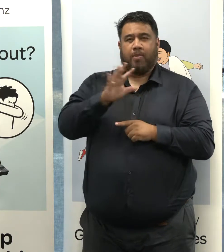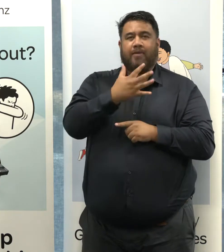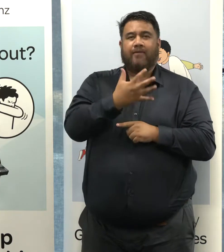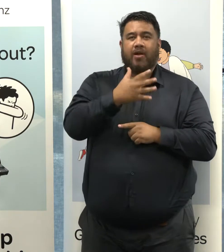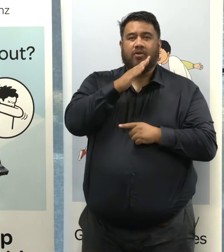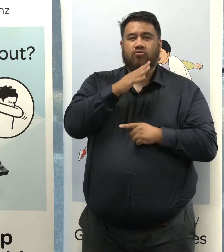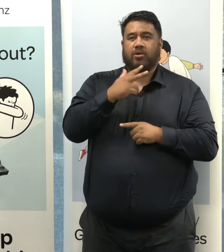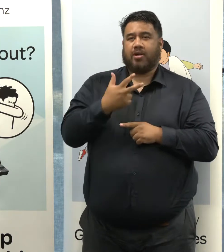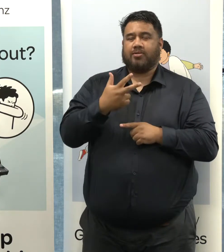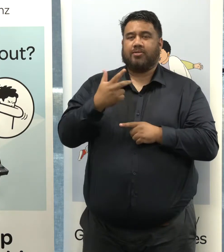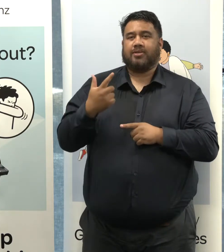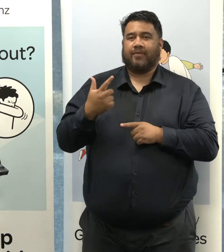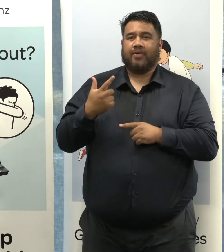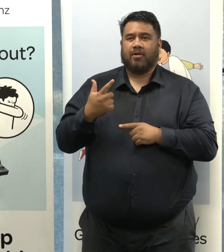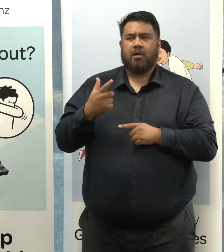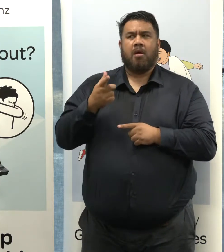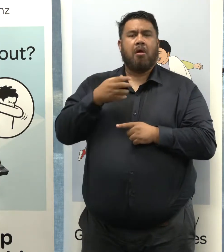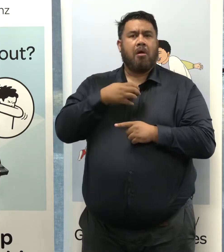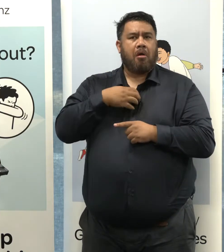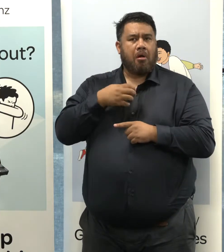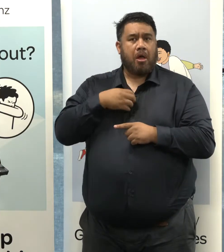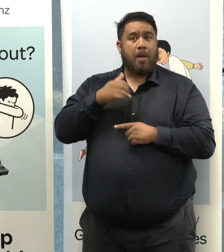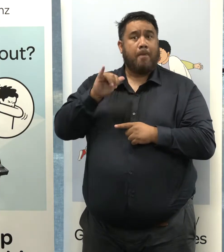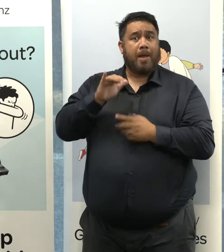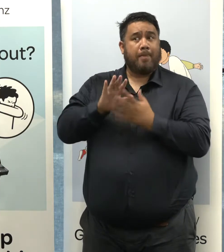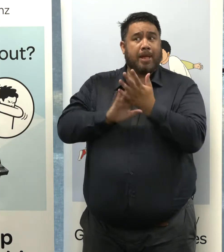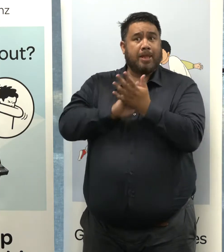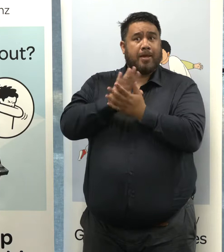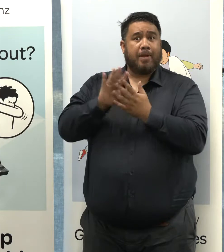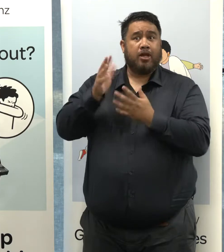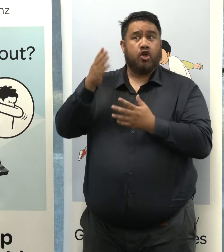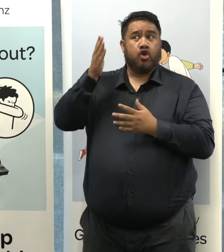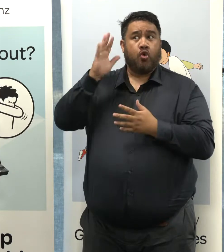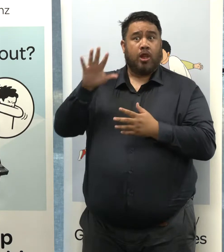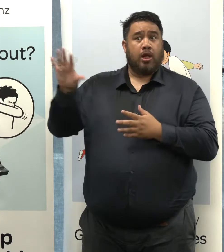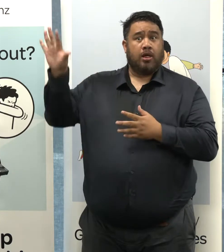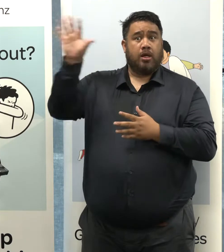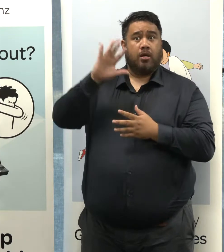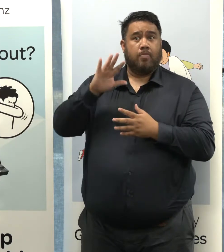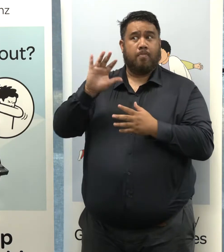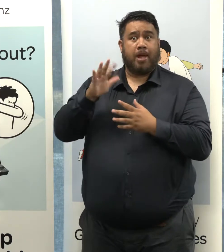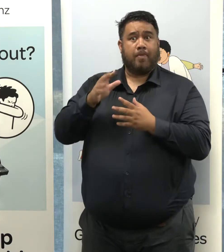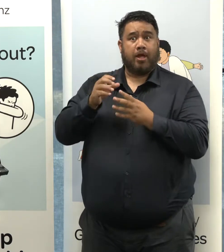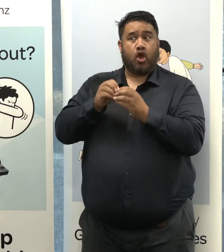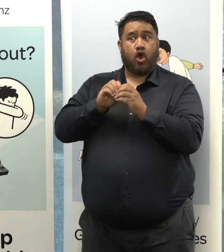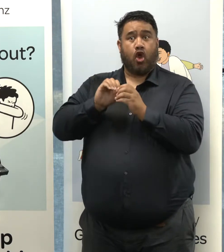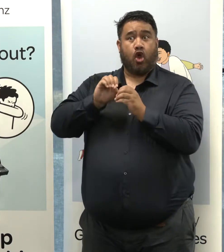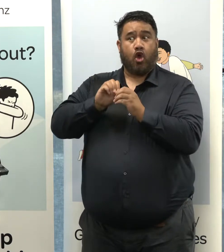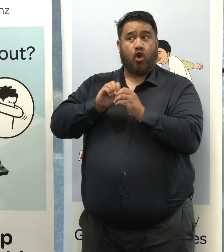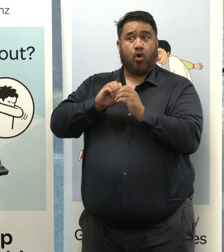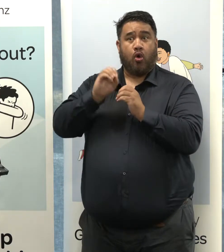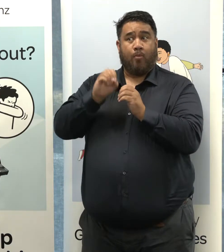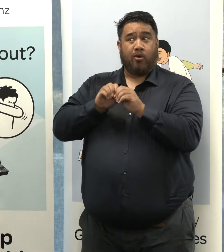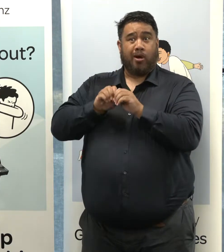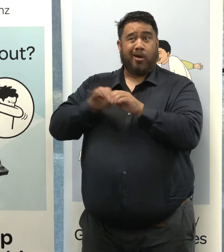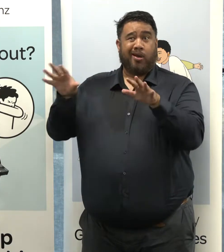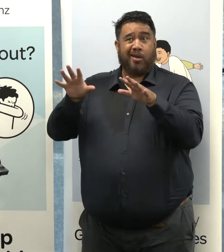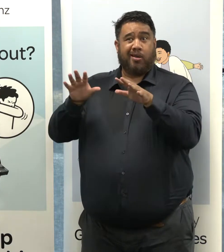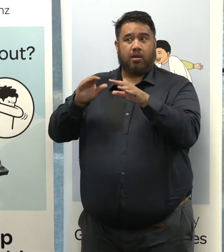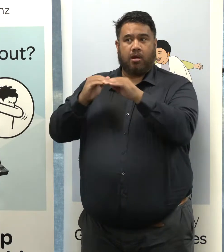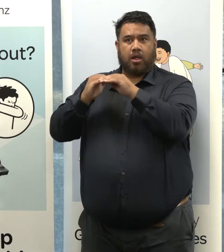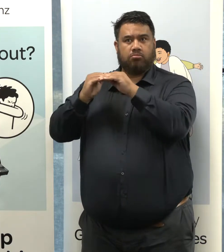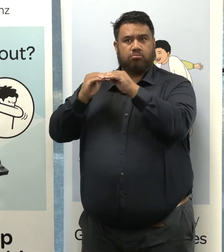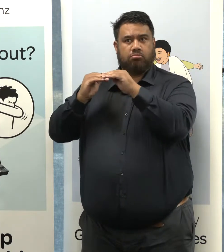587. Suggesting perhaps the numbers are levelling off there, but my colleague Dr. Andrew Auld, who's the Chief Clinical Officer for the